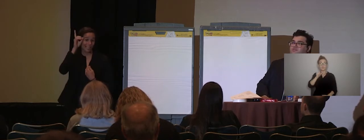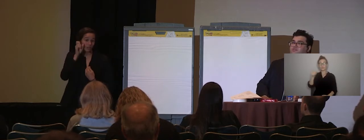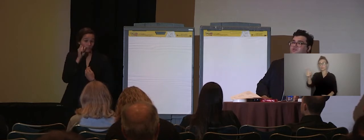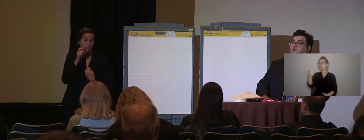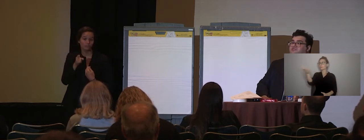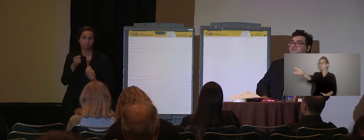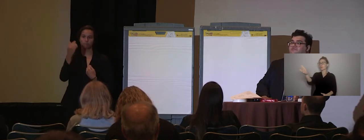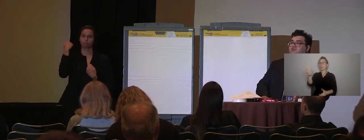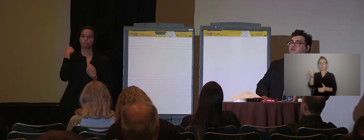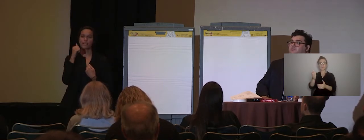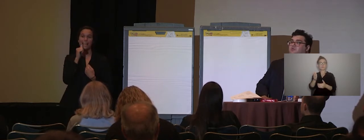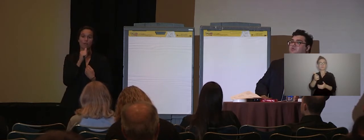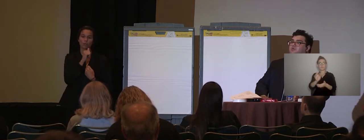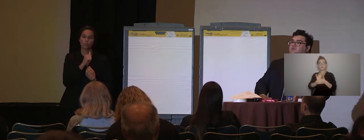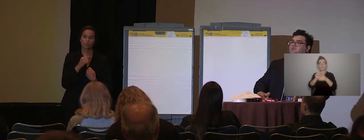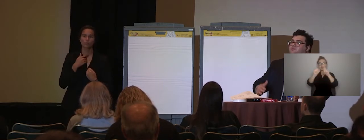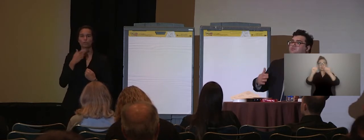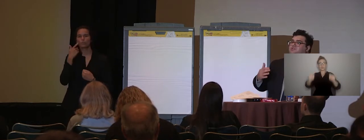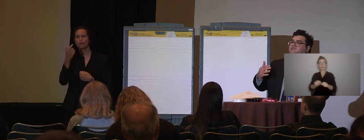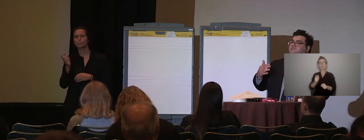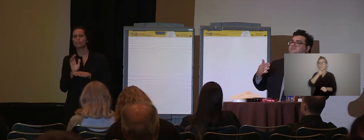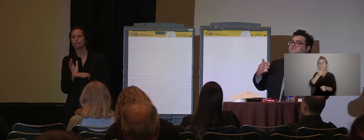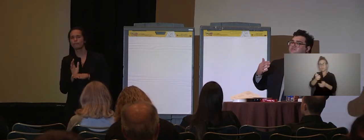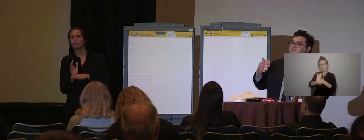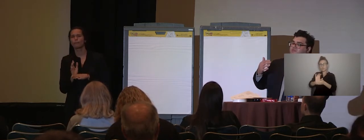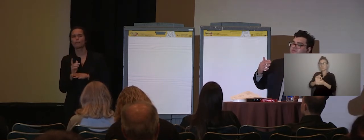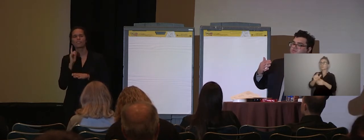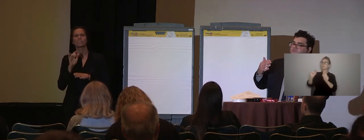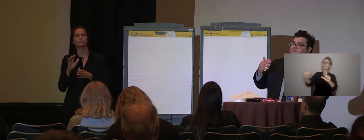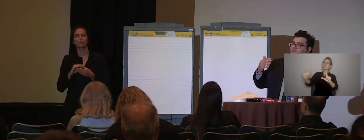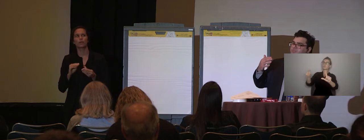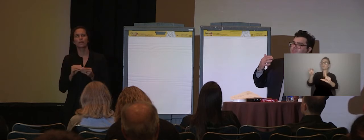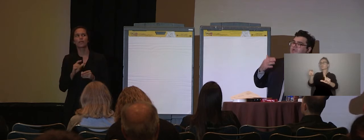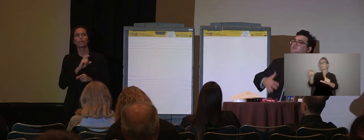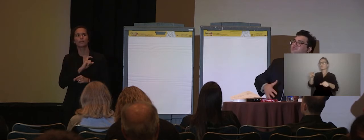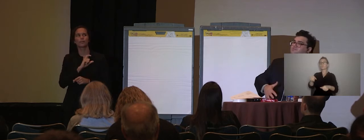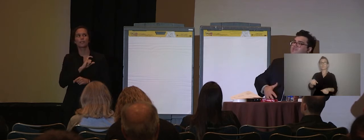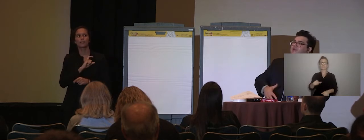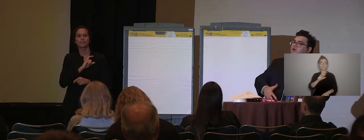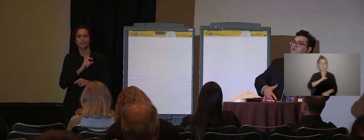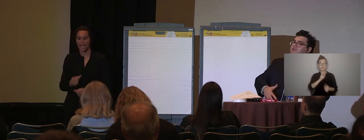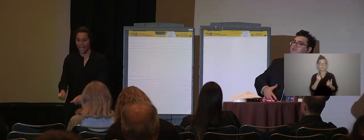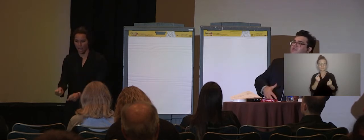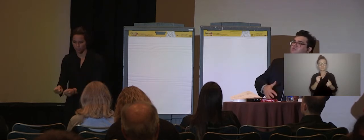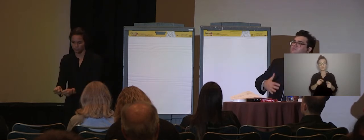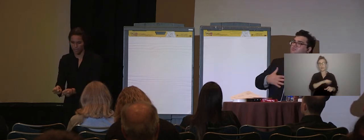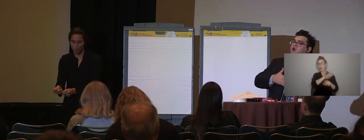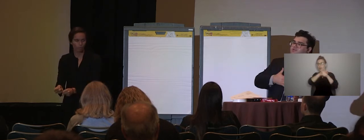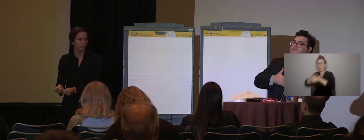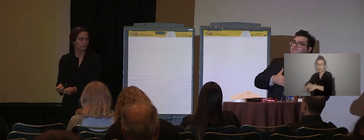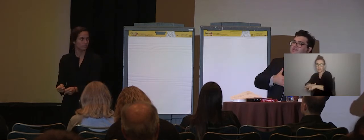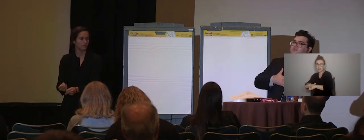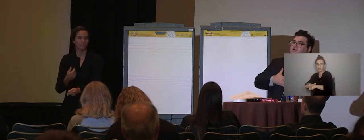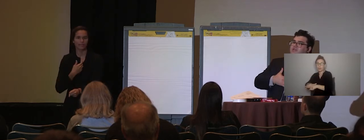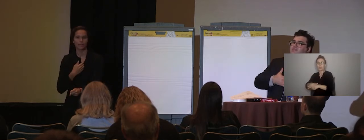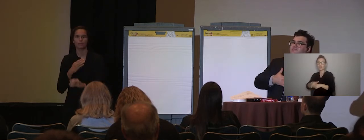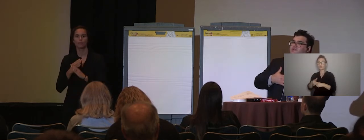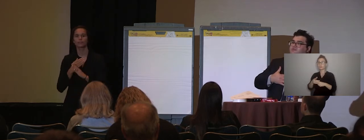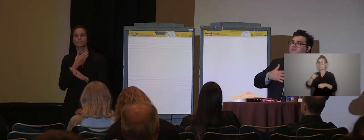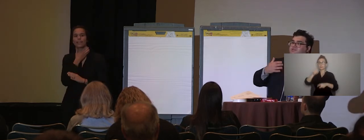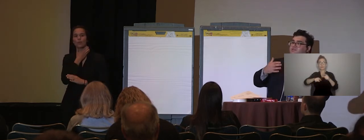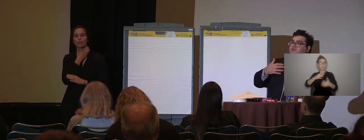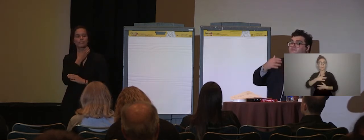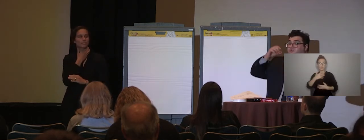a movie theater watching a film. The police held him down and blocked his airway,